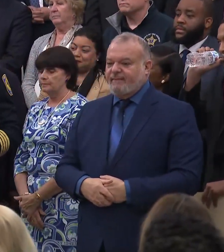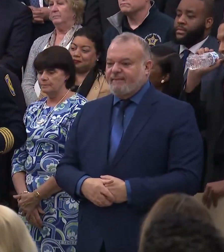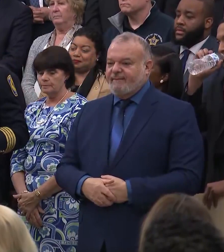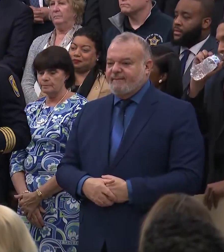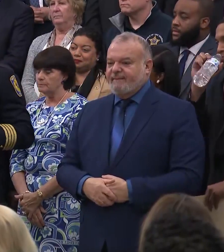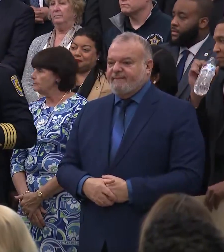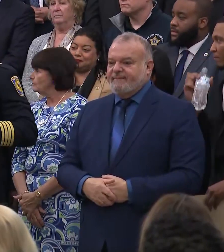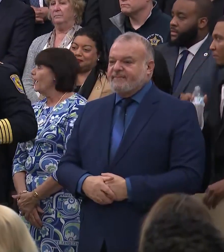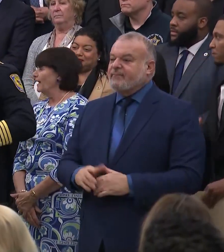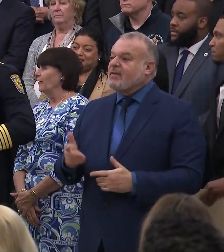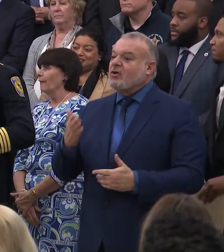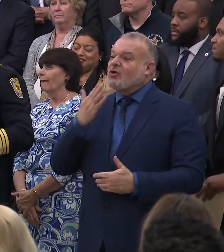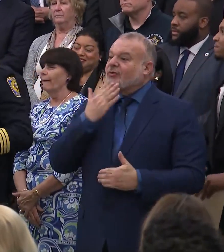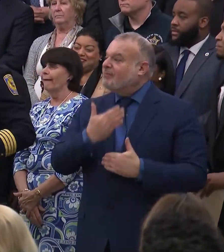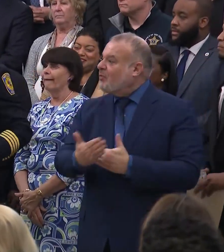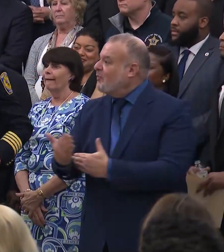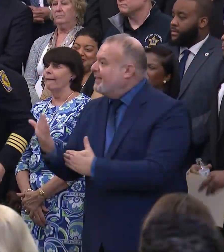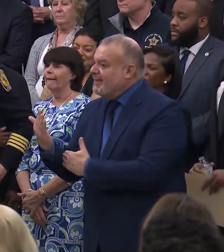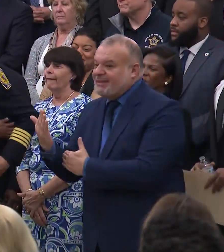Good morning.